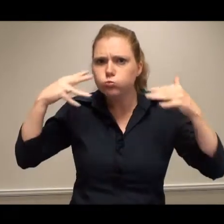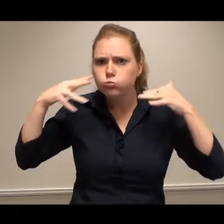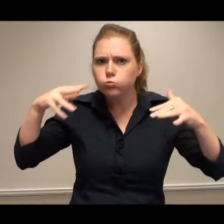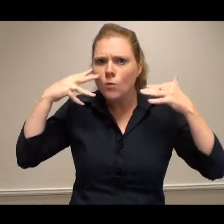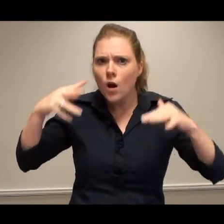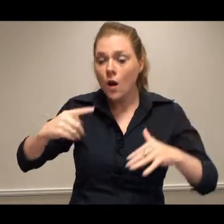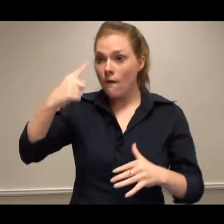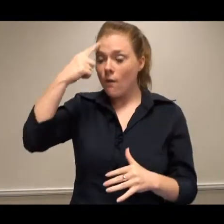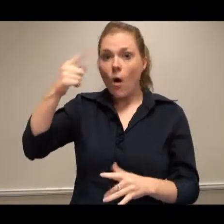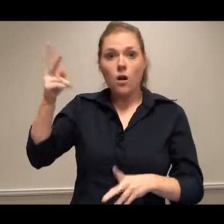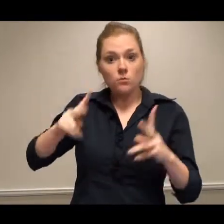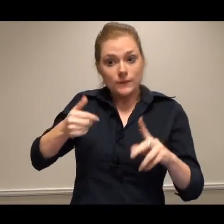for anyone that is hard of hearing.